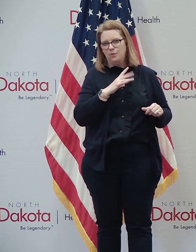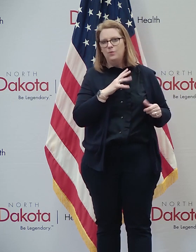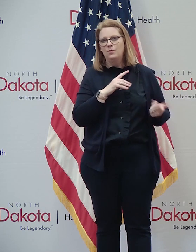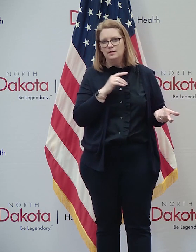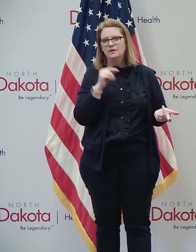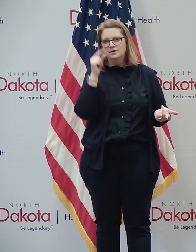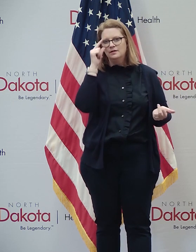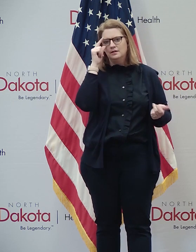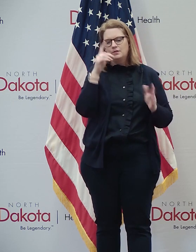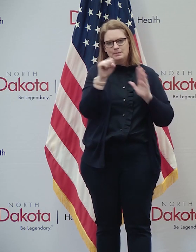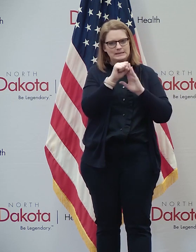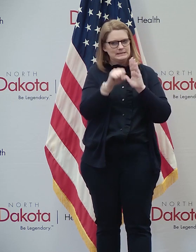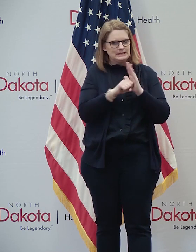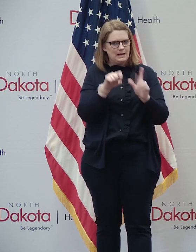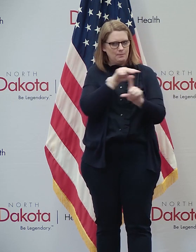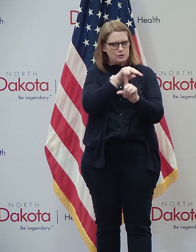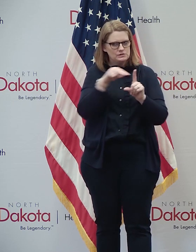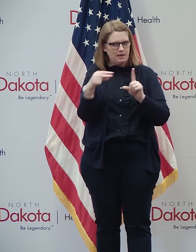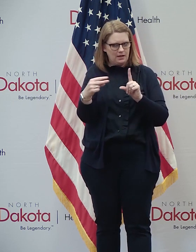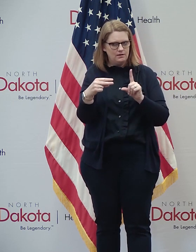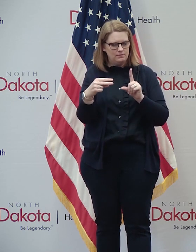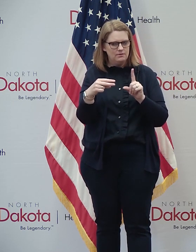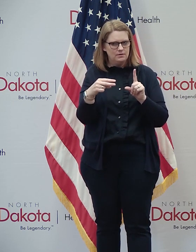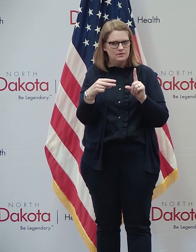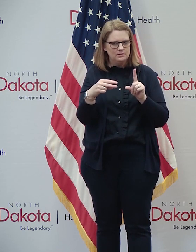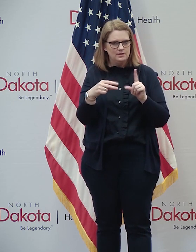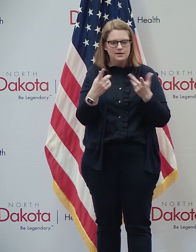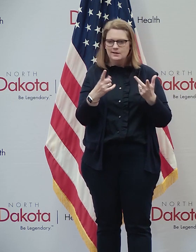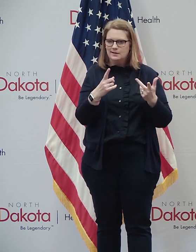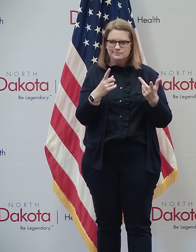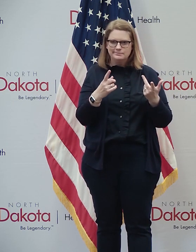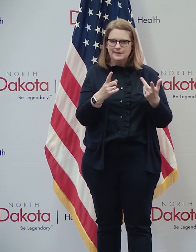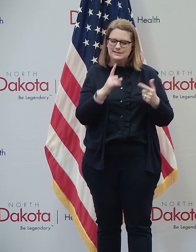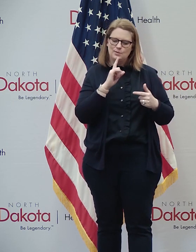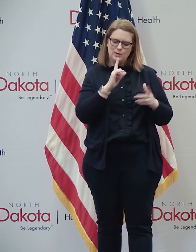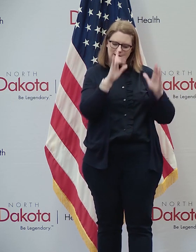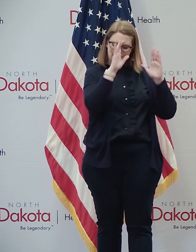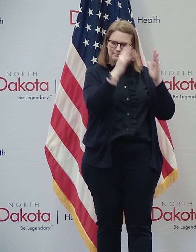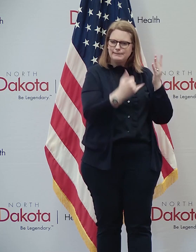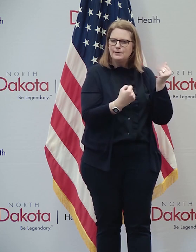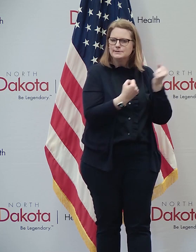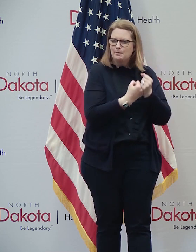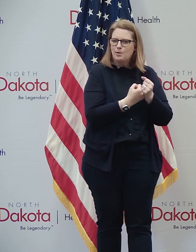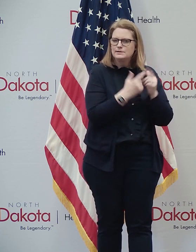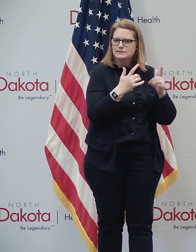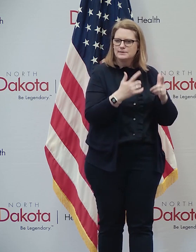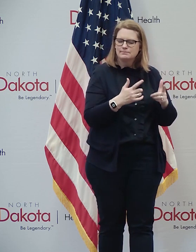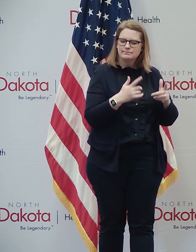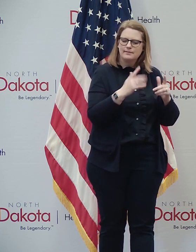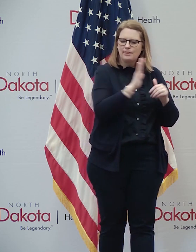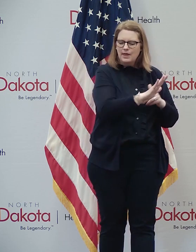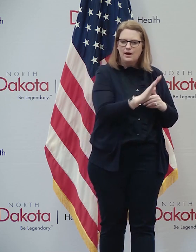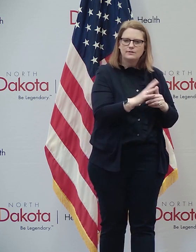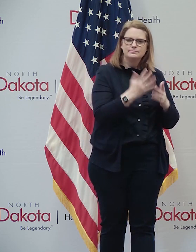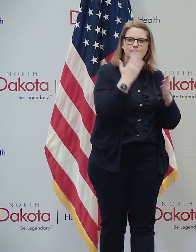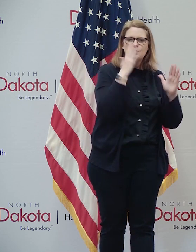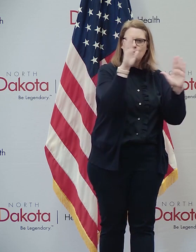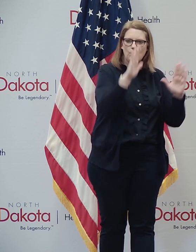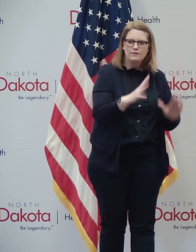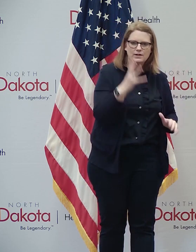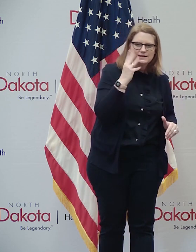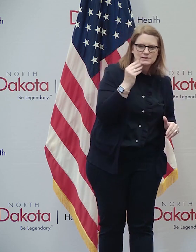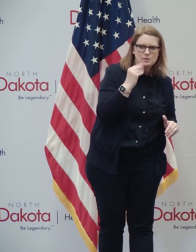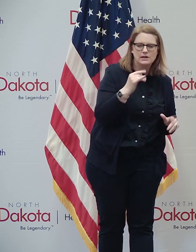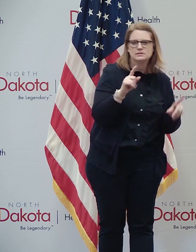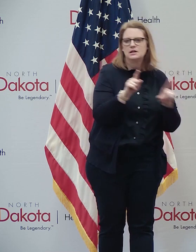a state standpoint, it not only creates a great life for those children, but it also, from a state standpoint, will lower costs